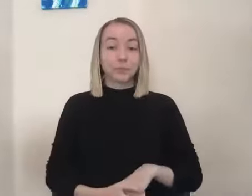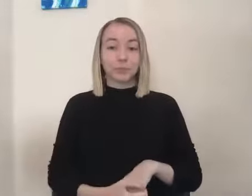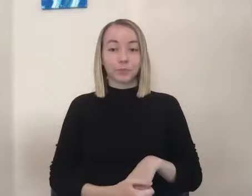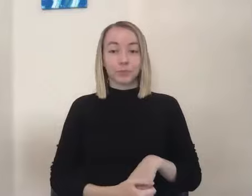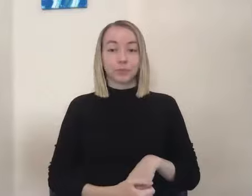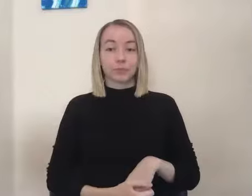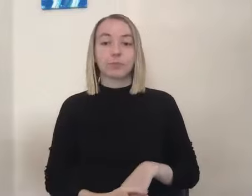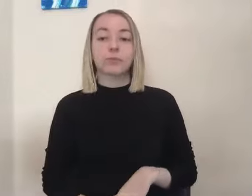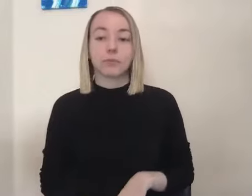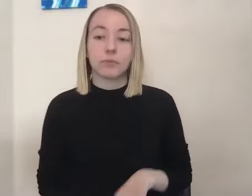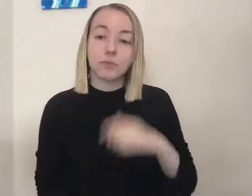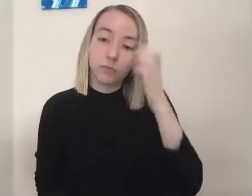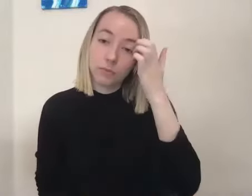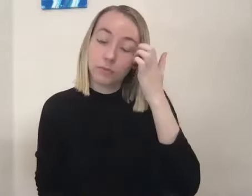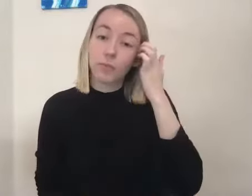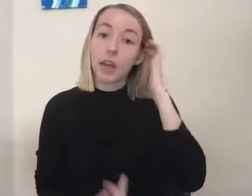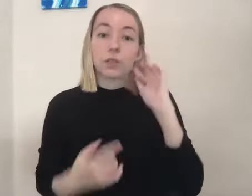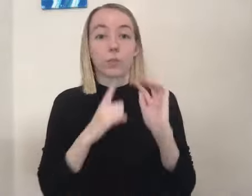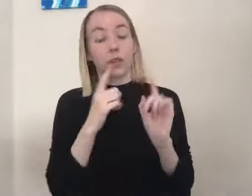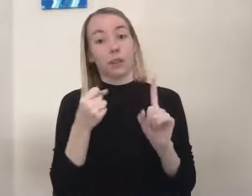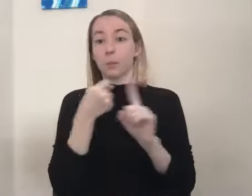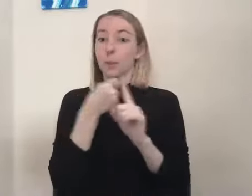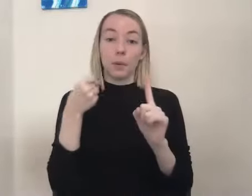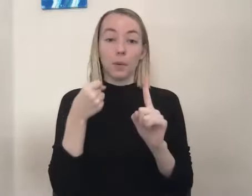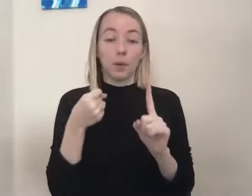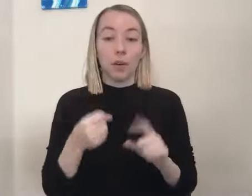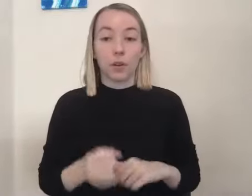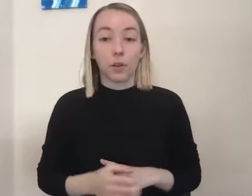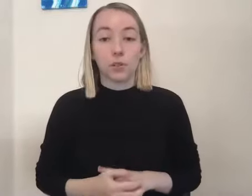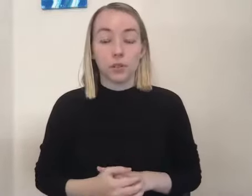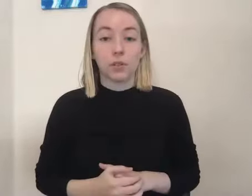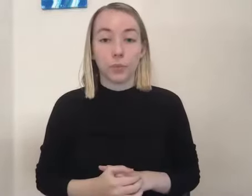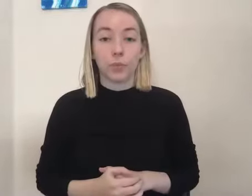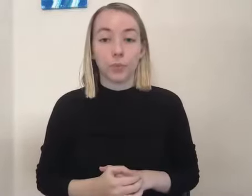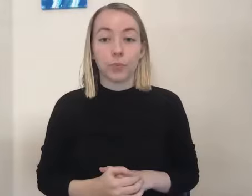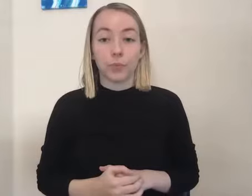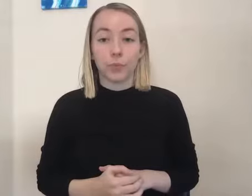heart, completely healing my heart, learning how to let go. My husband had to wash me.